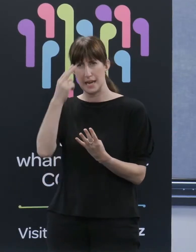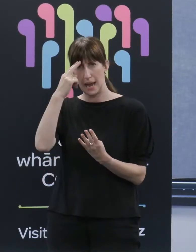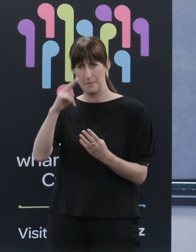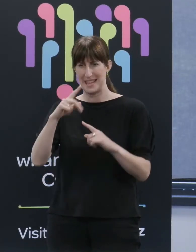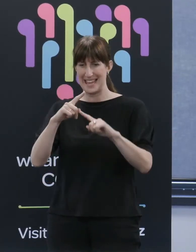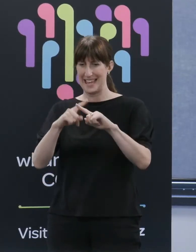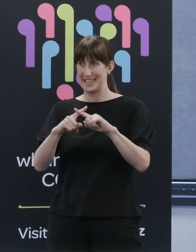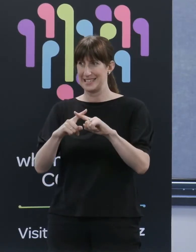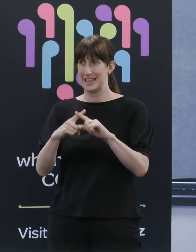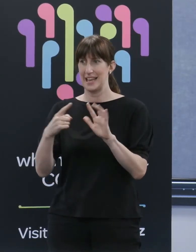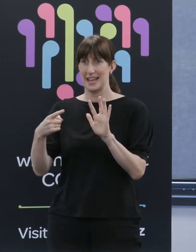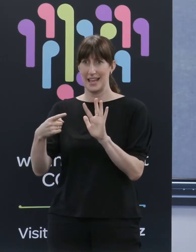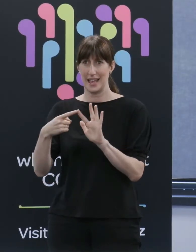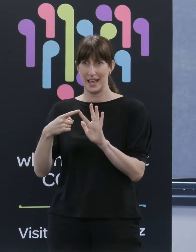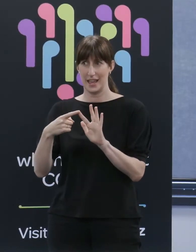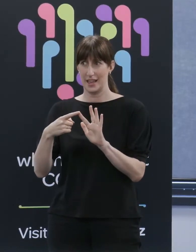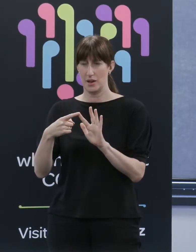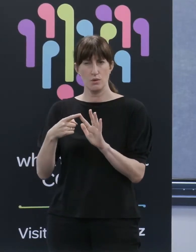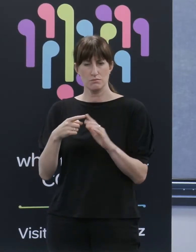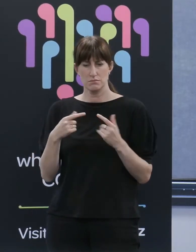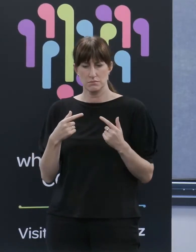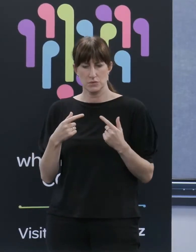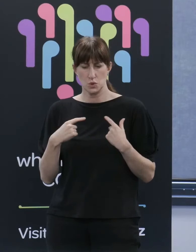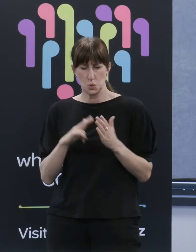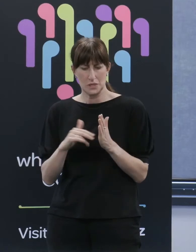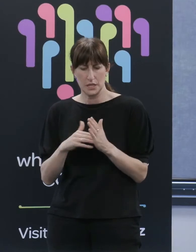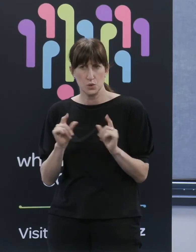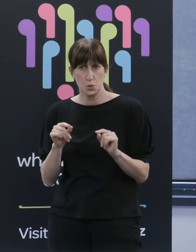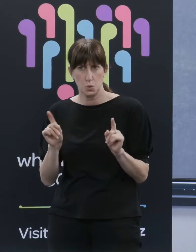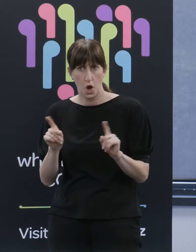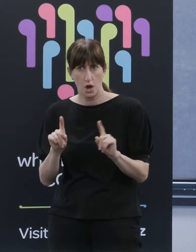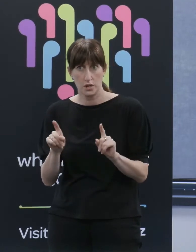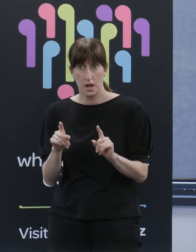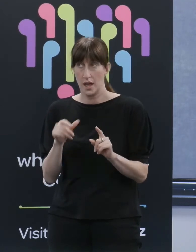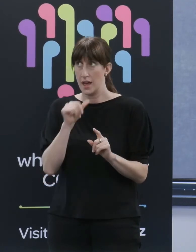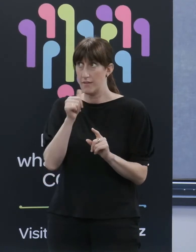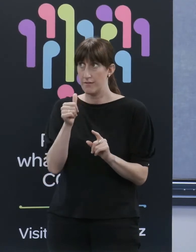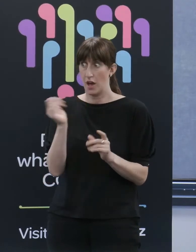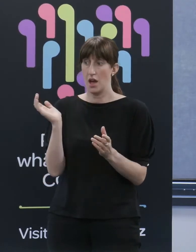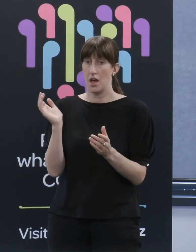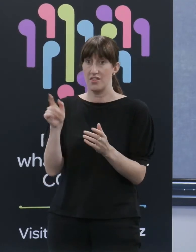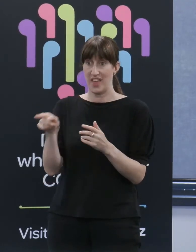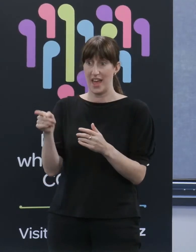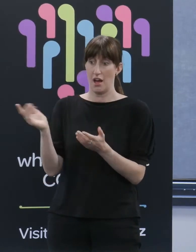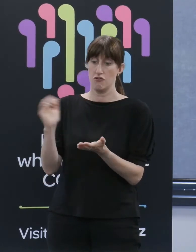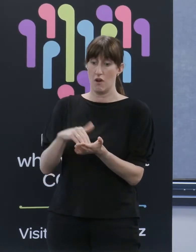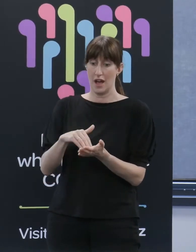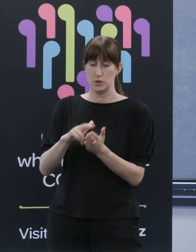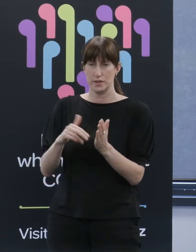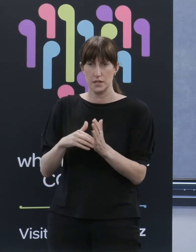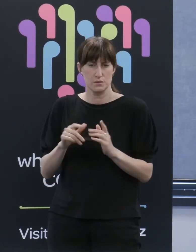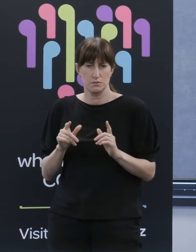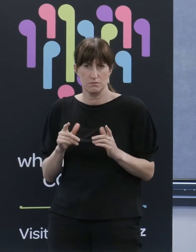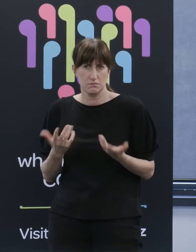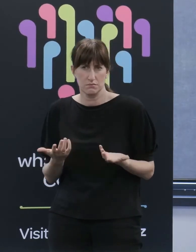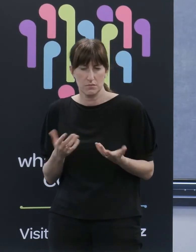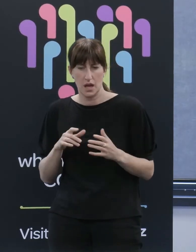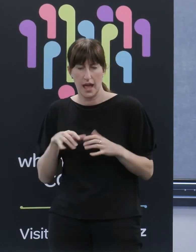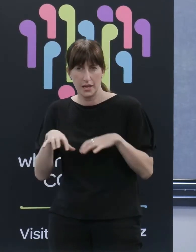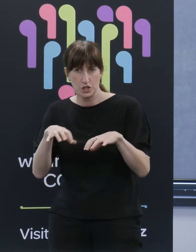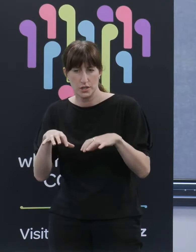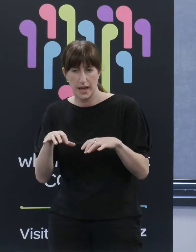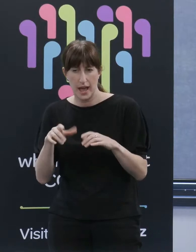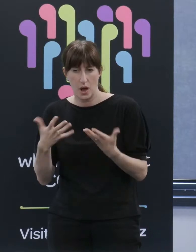arrives, what would our response look like? Well, at the moment, we're making sure that we've